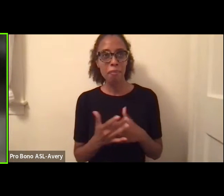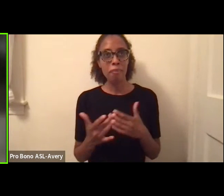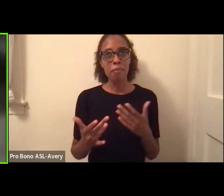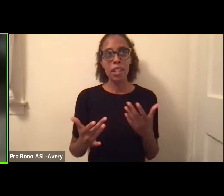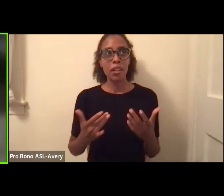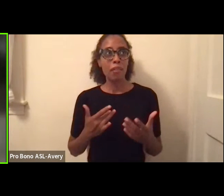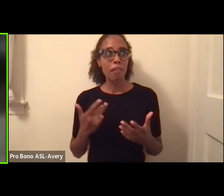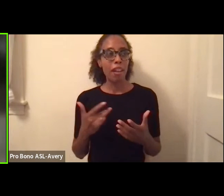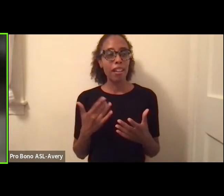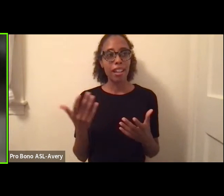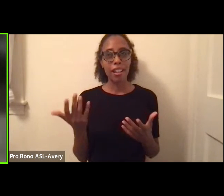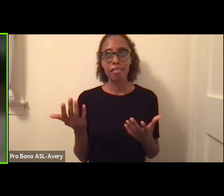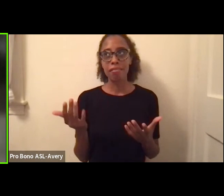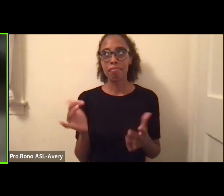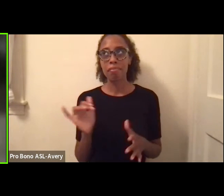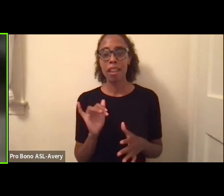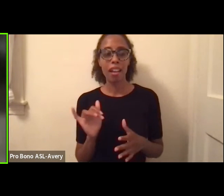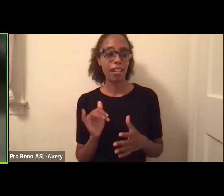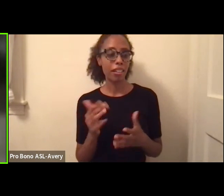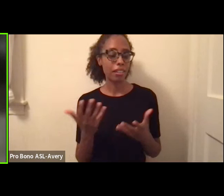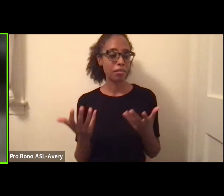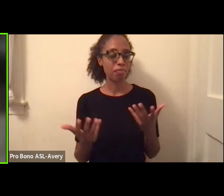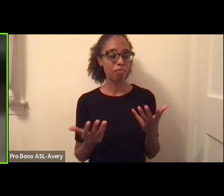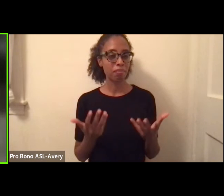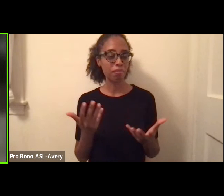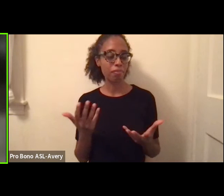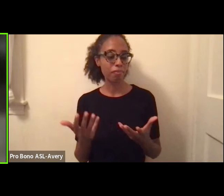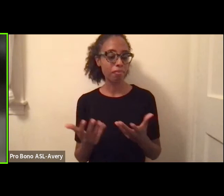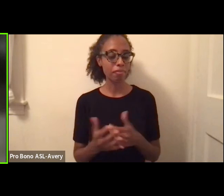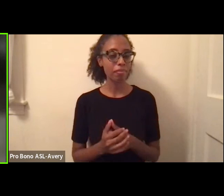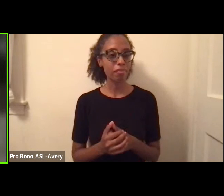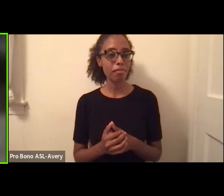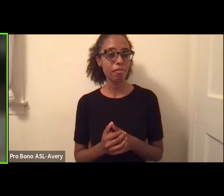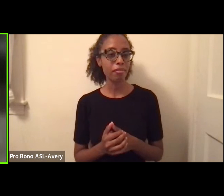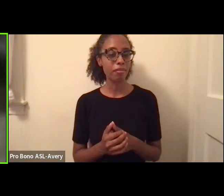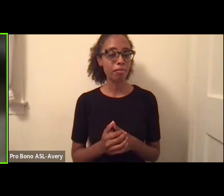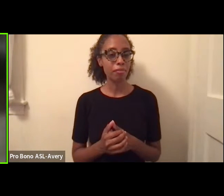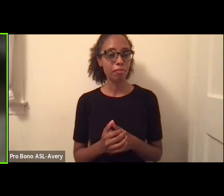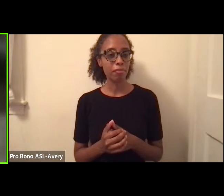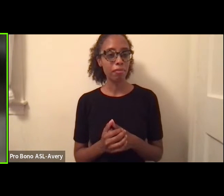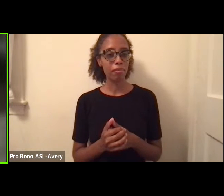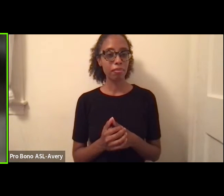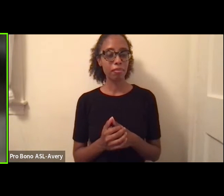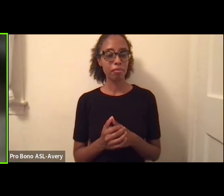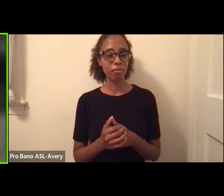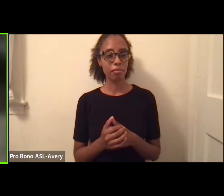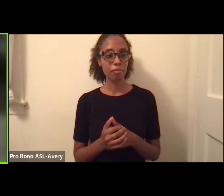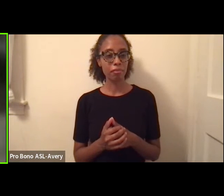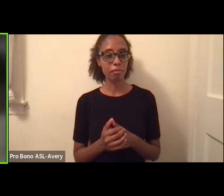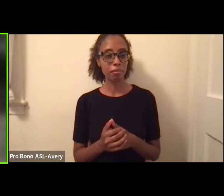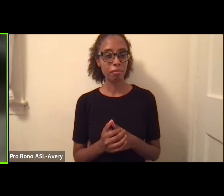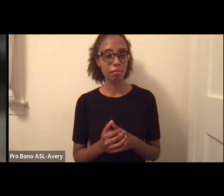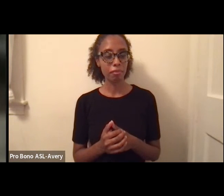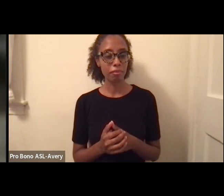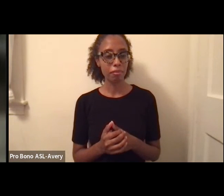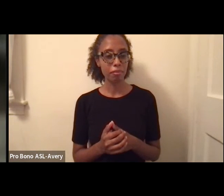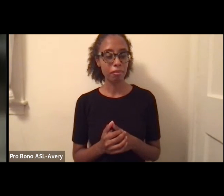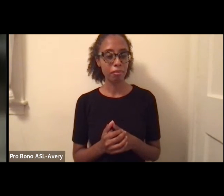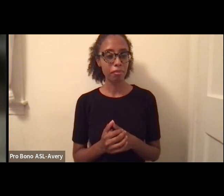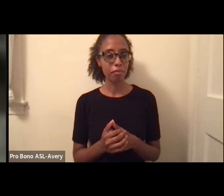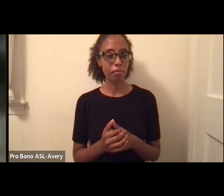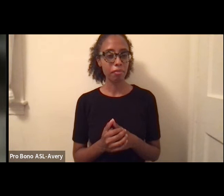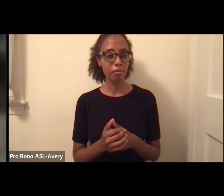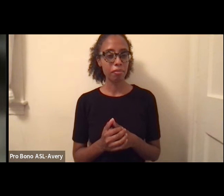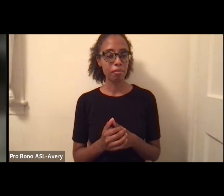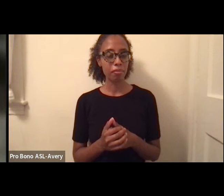feeling like I have this restoration